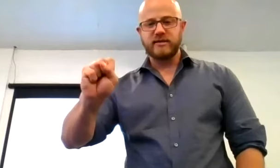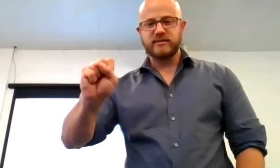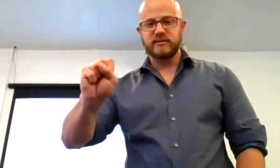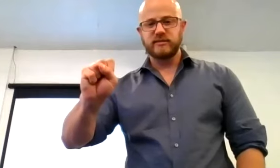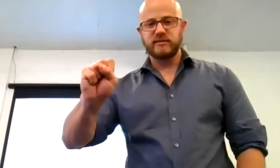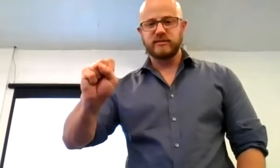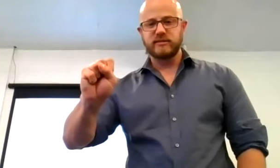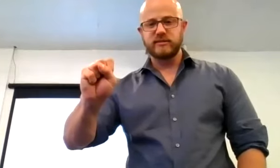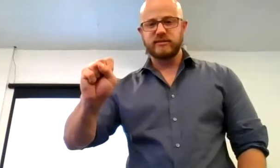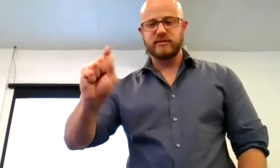S,